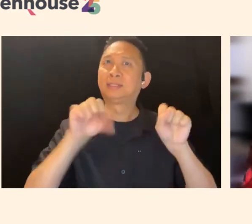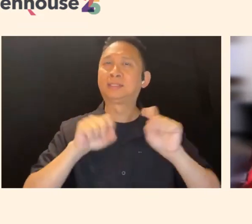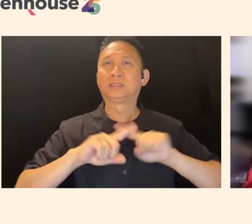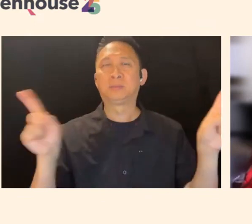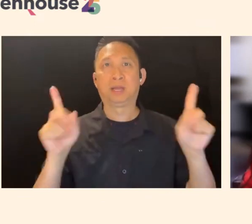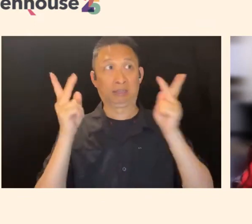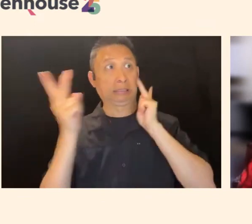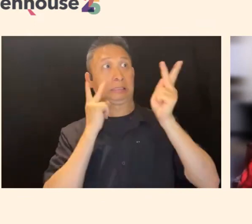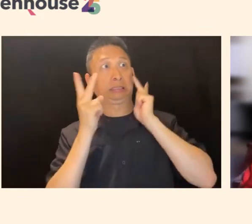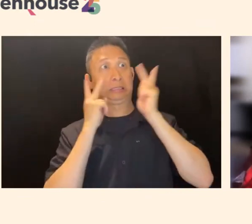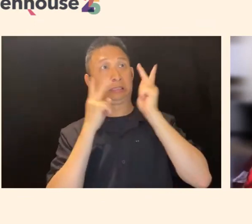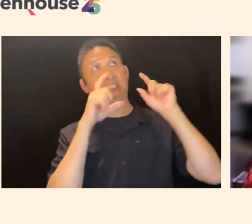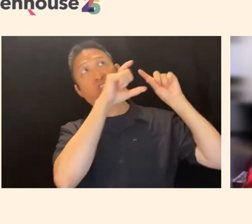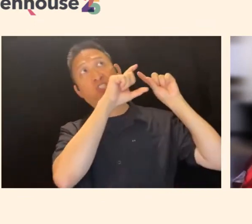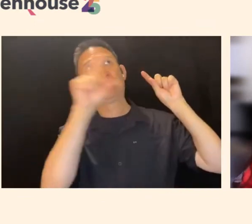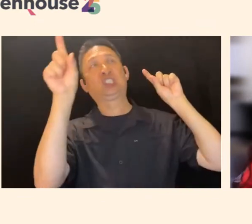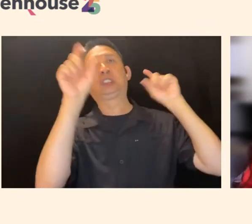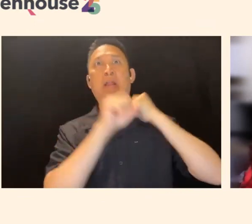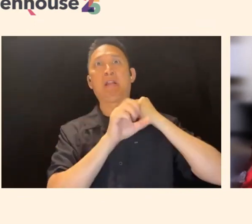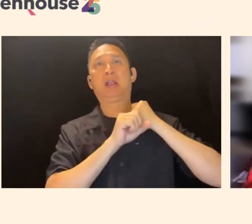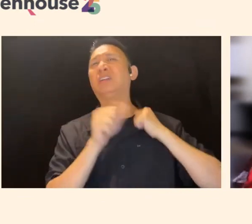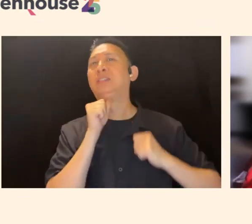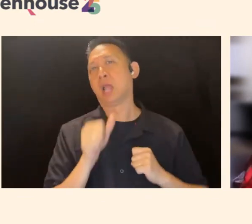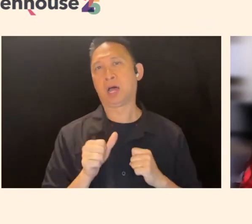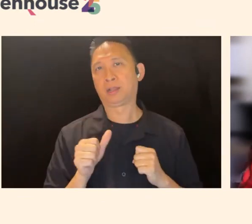That may also be another thing to think about.